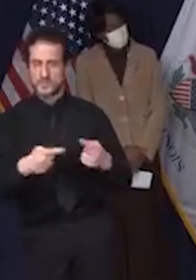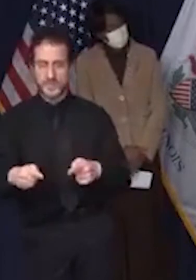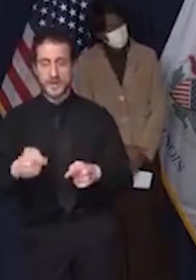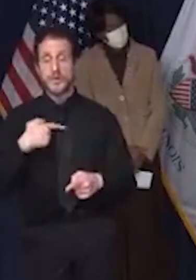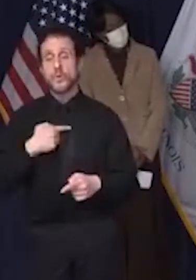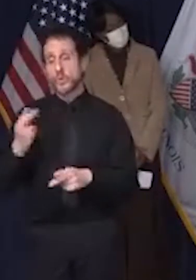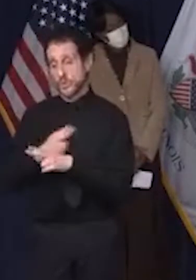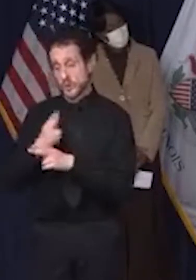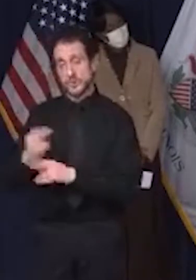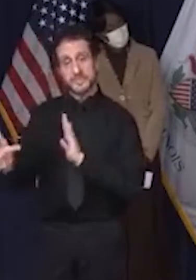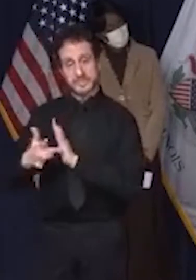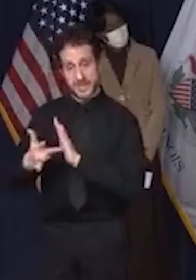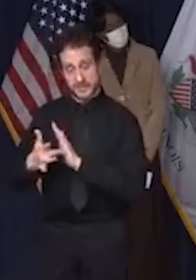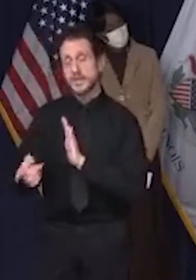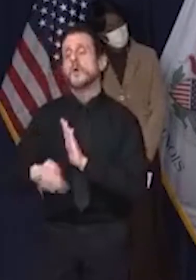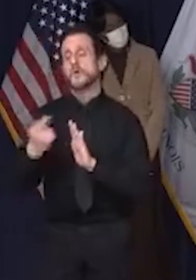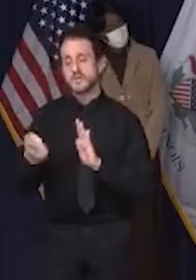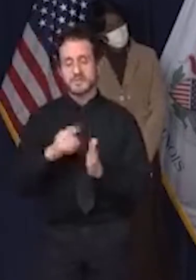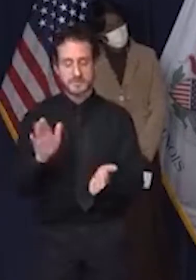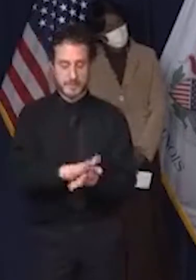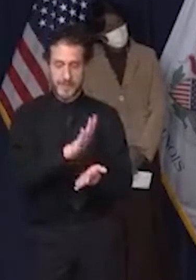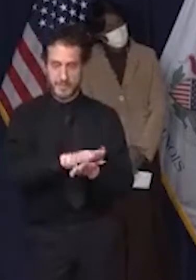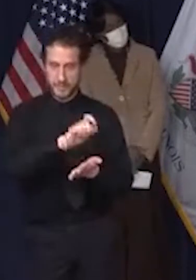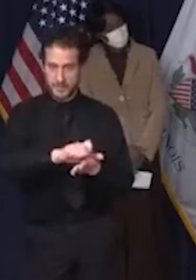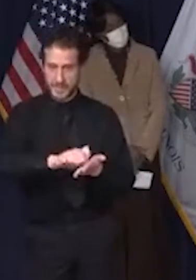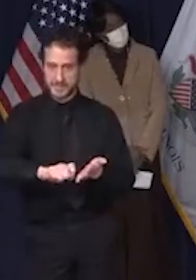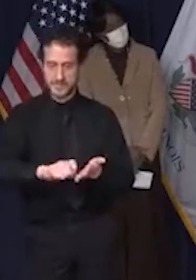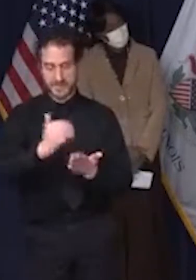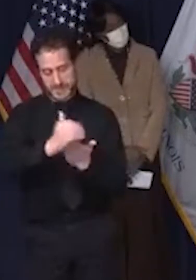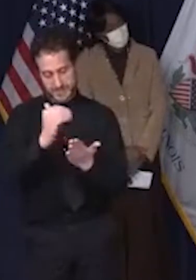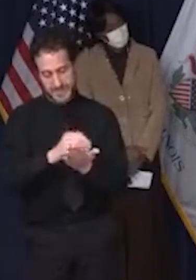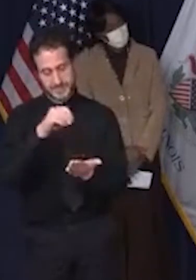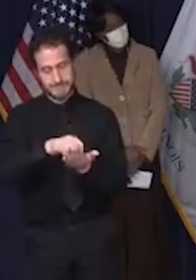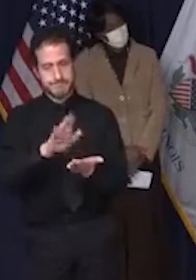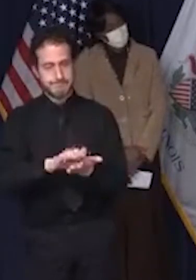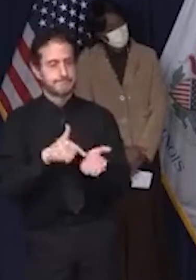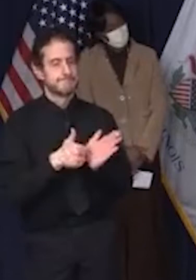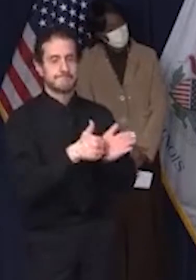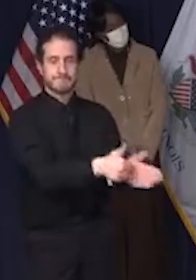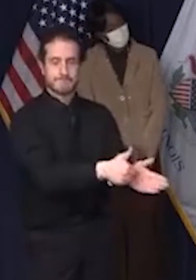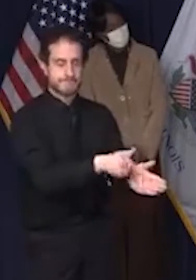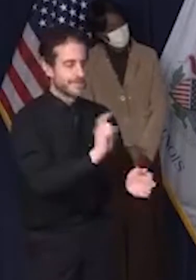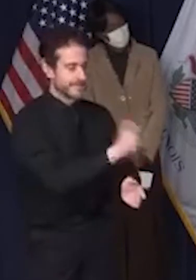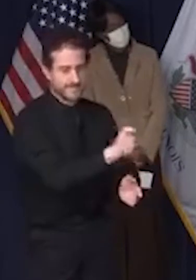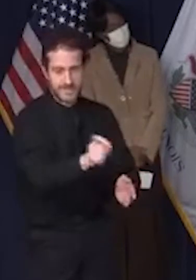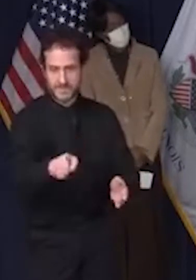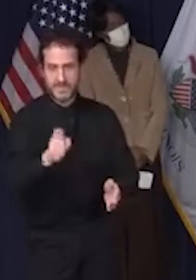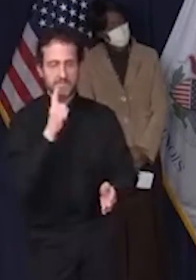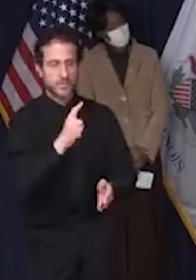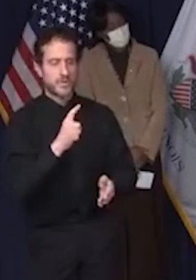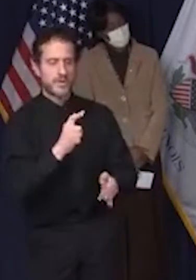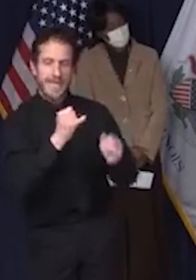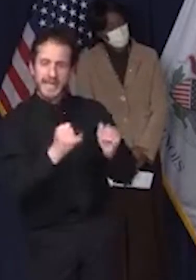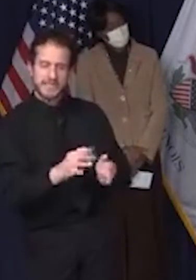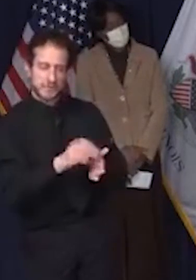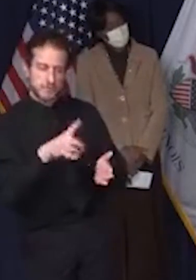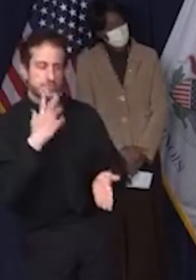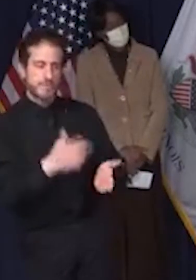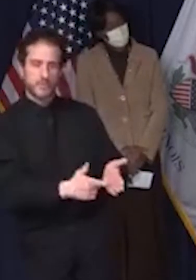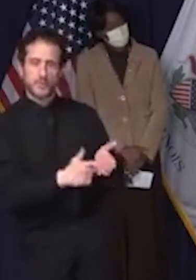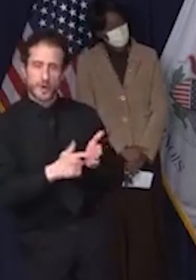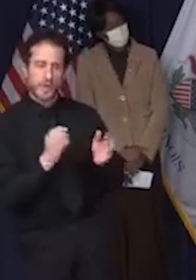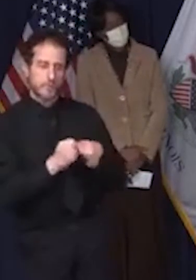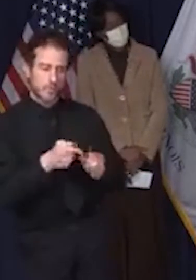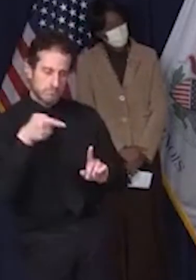when needed, paper packets, in particular, individualized instruction for those who need it most. Our students are